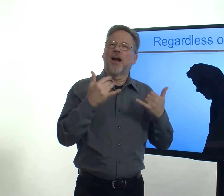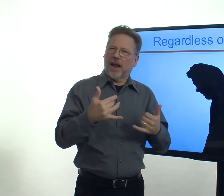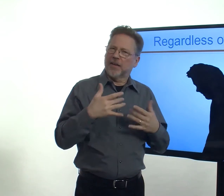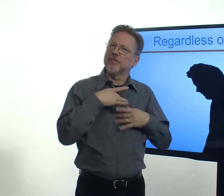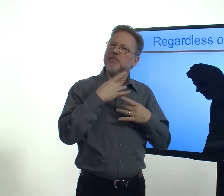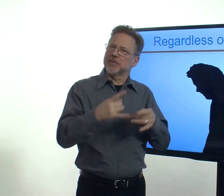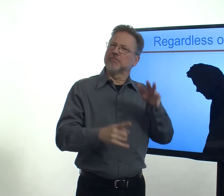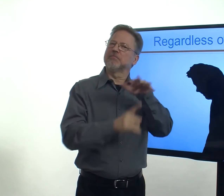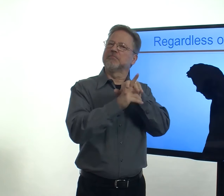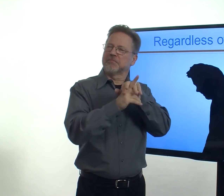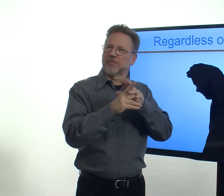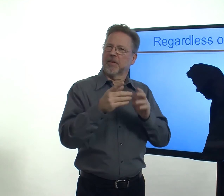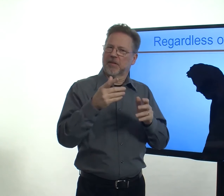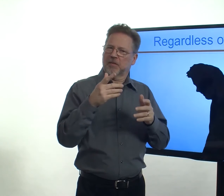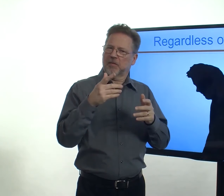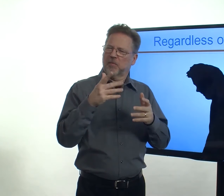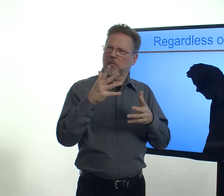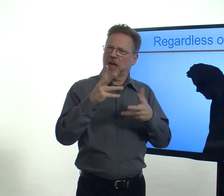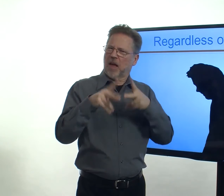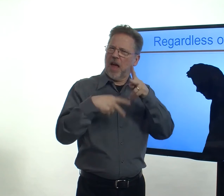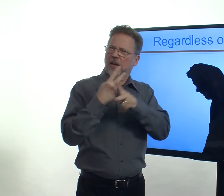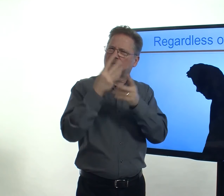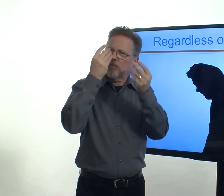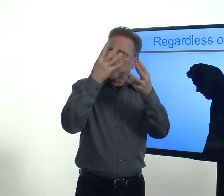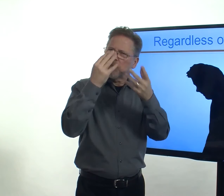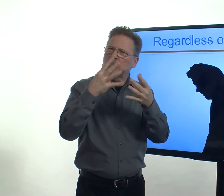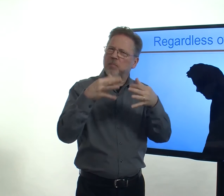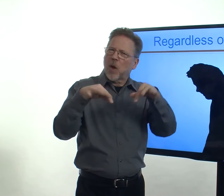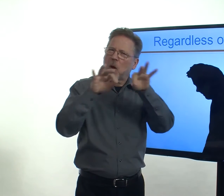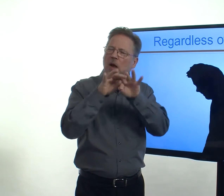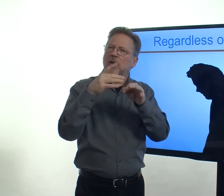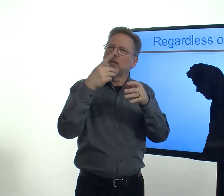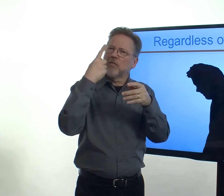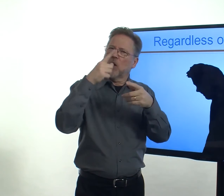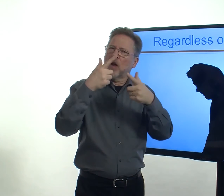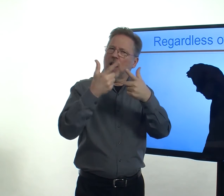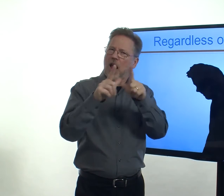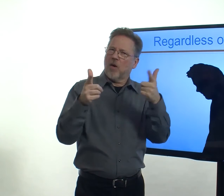An interesting point arises from this. What kind of information is important for a